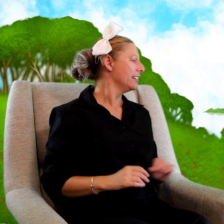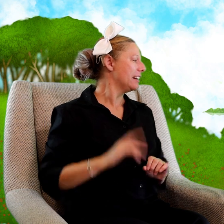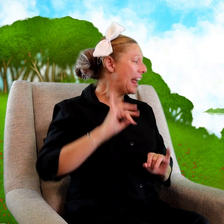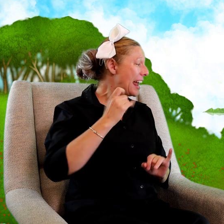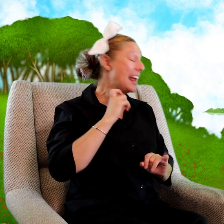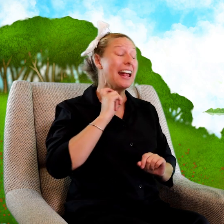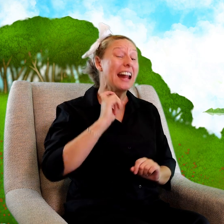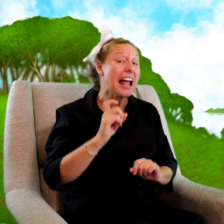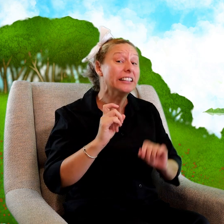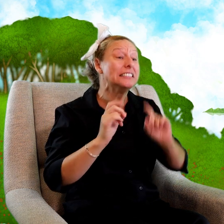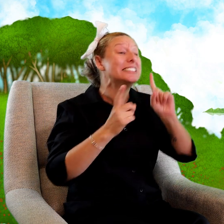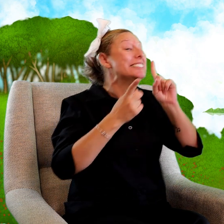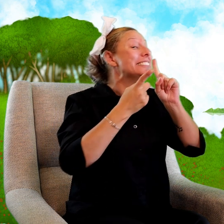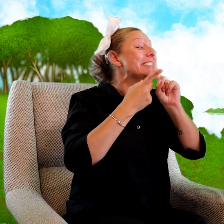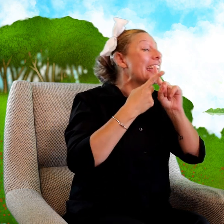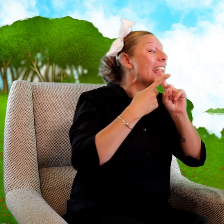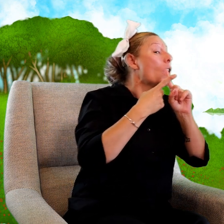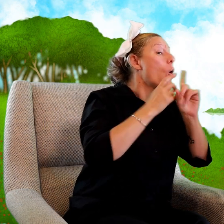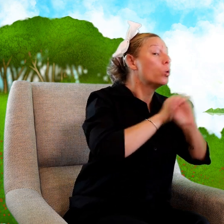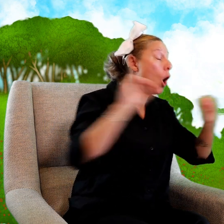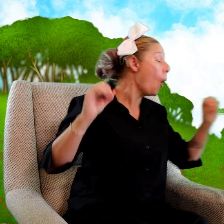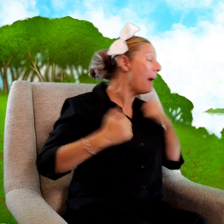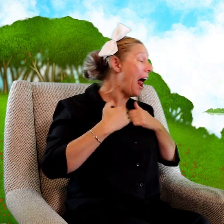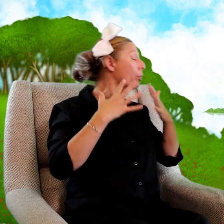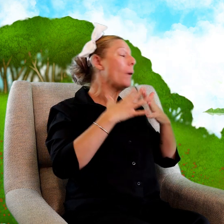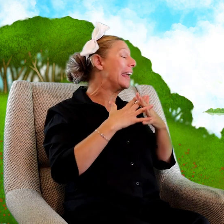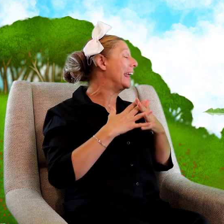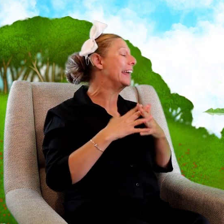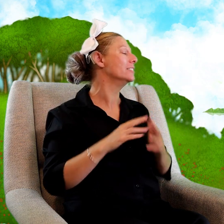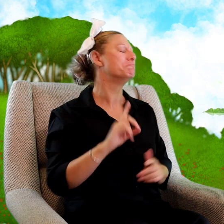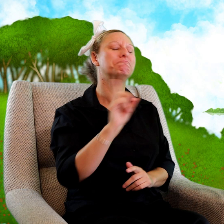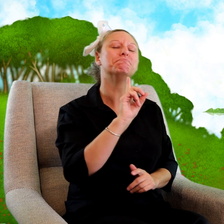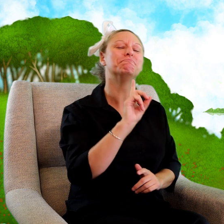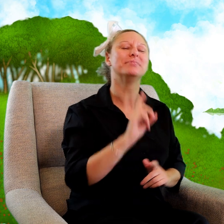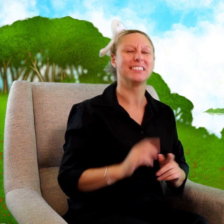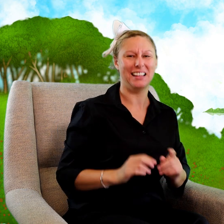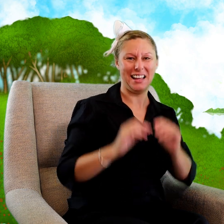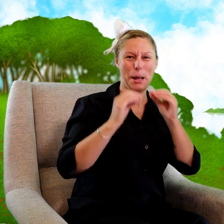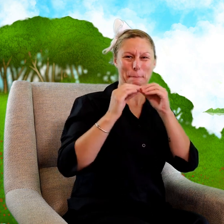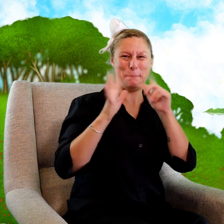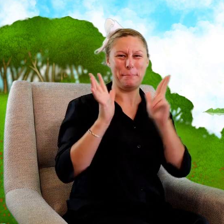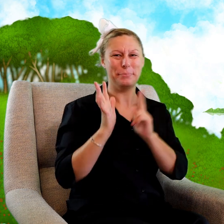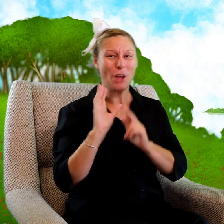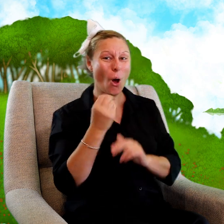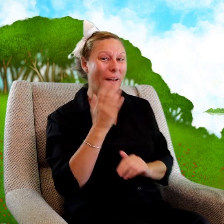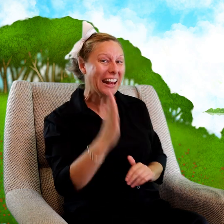It's still No Baths Week, said Ben. So he